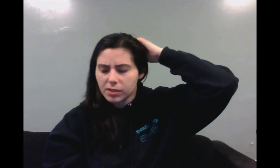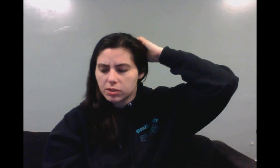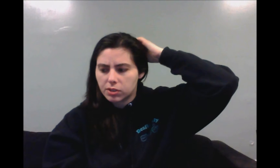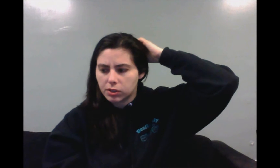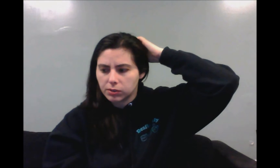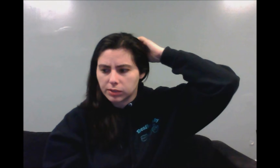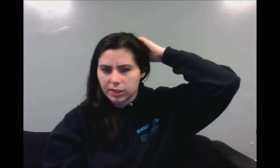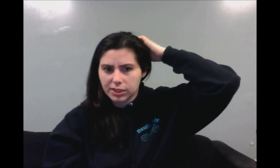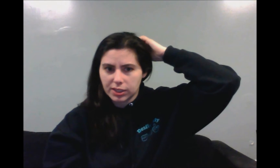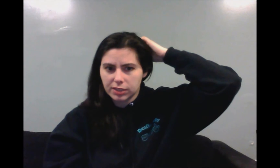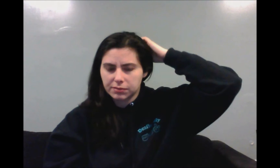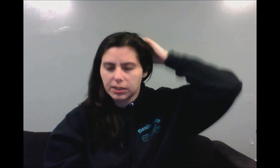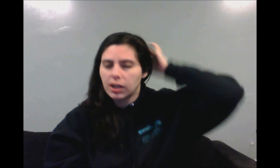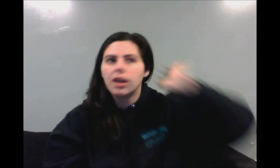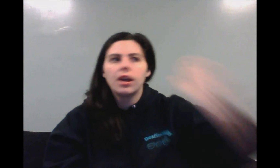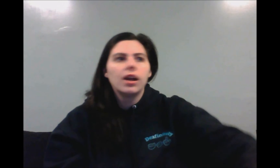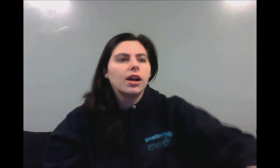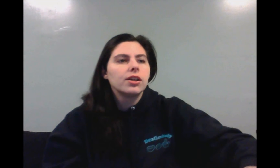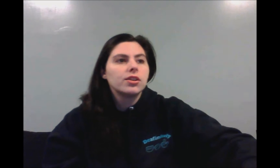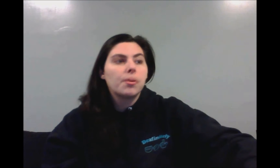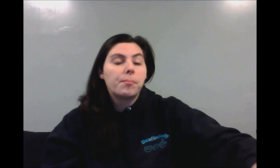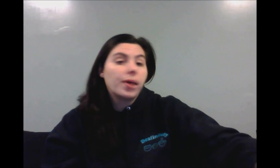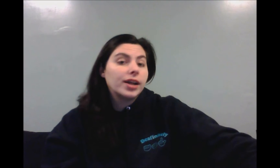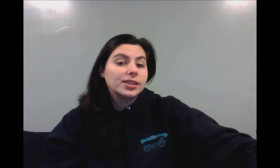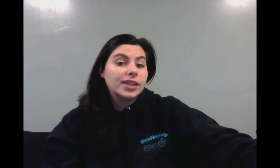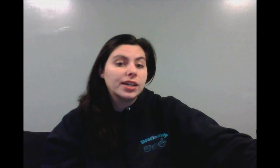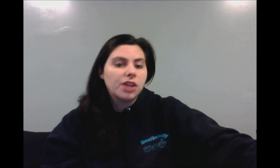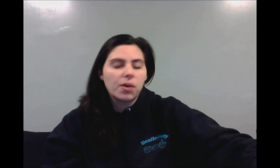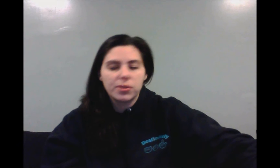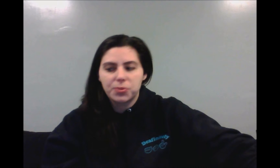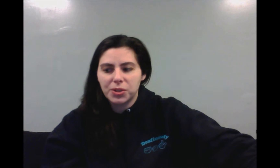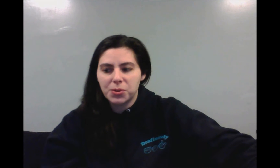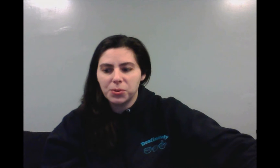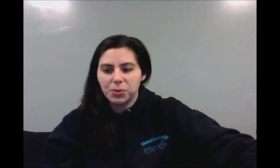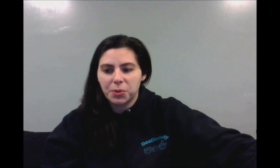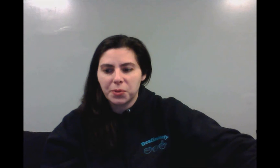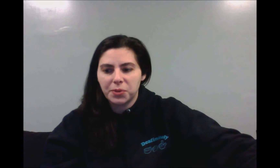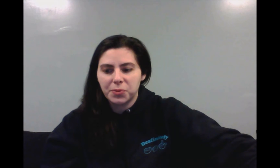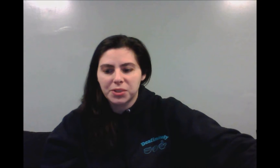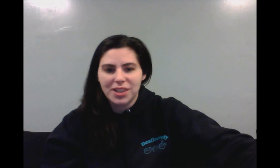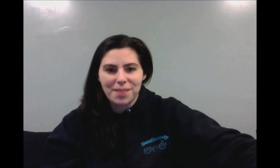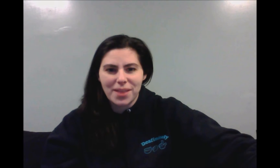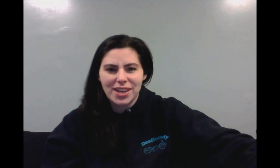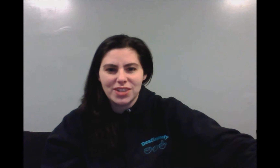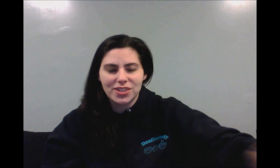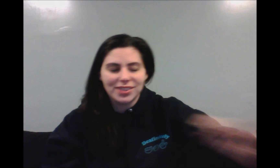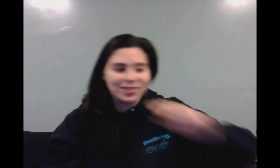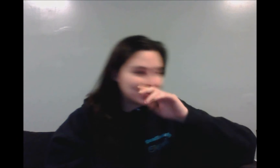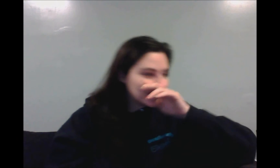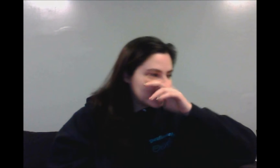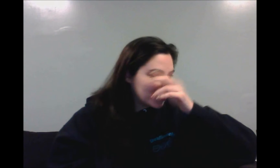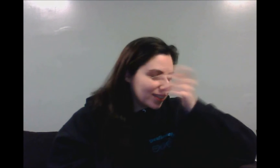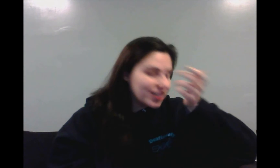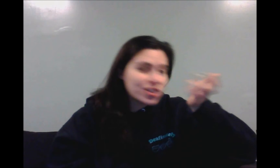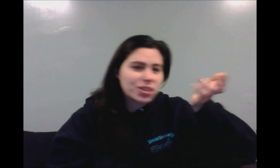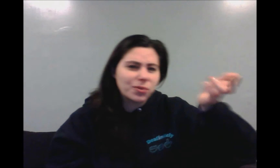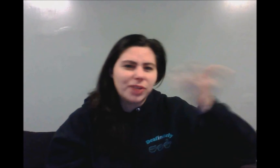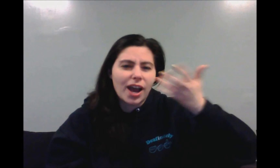So that's the thing. But yeah, no, it's really cool that we were the same age, and he's just so nice.